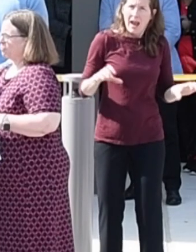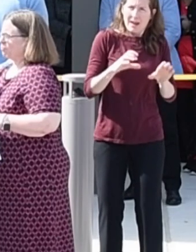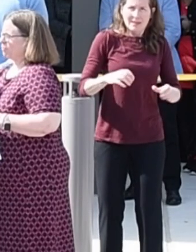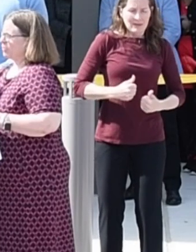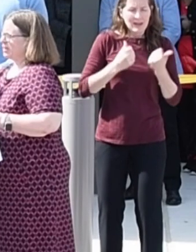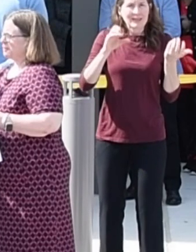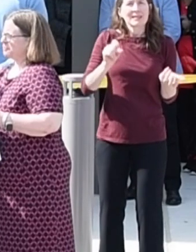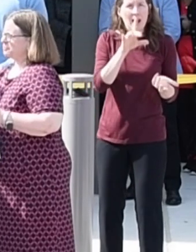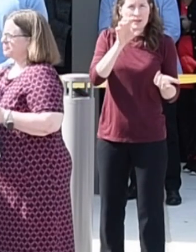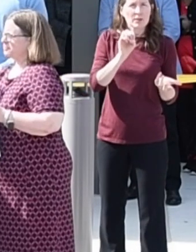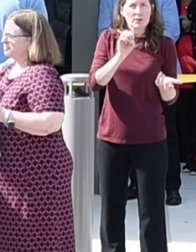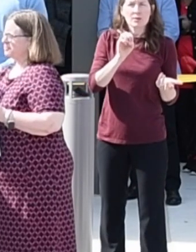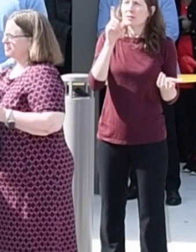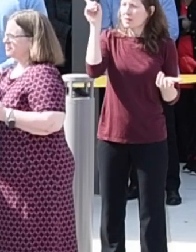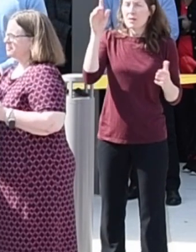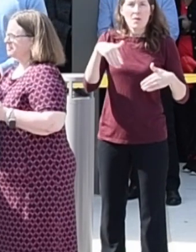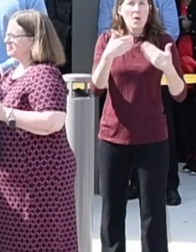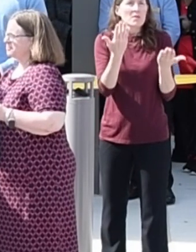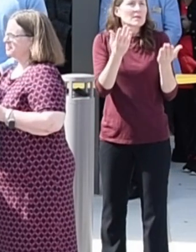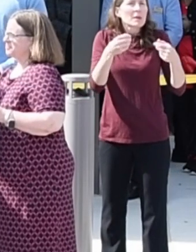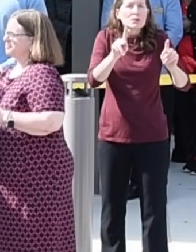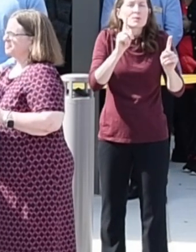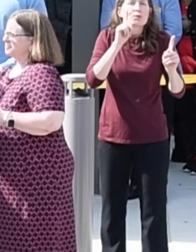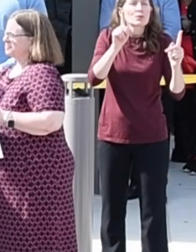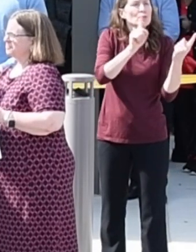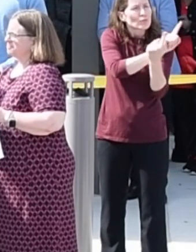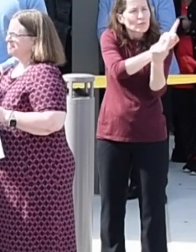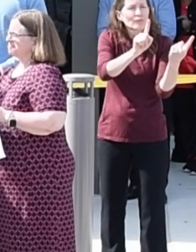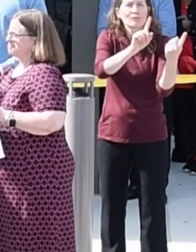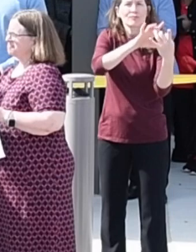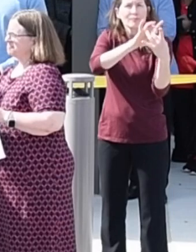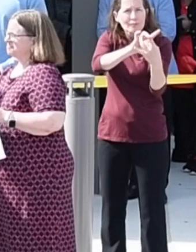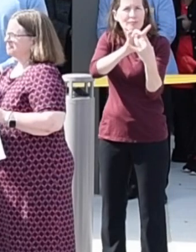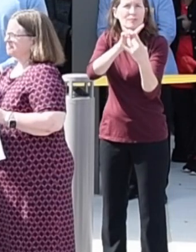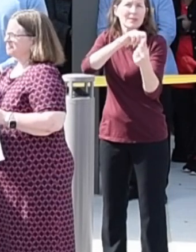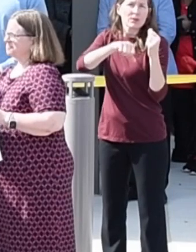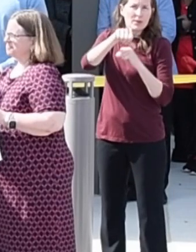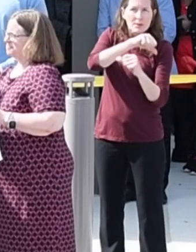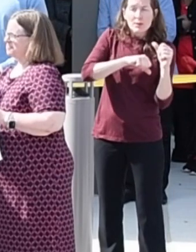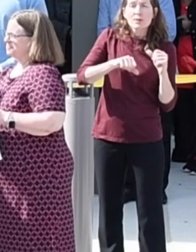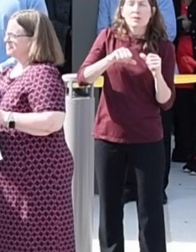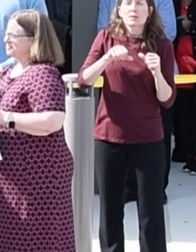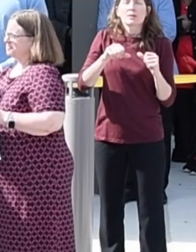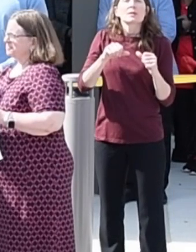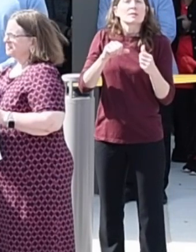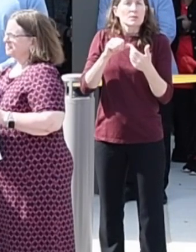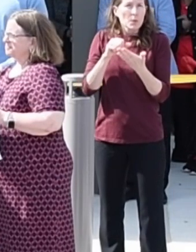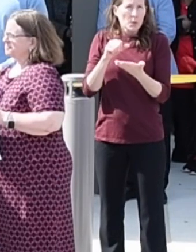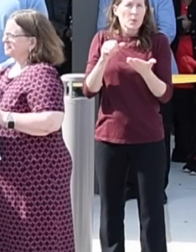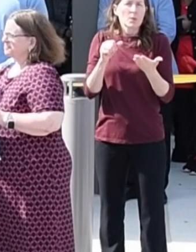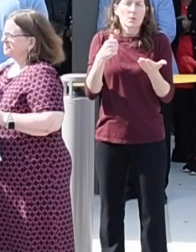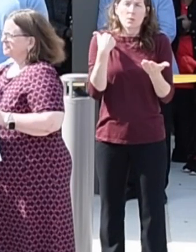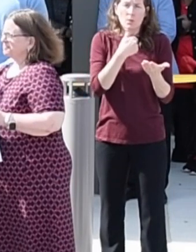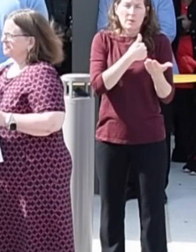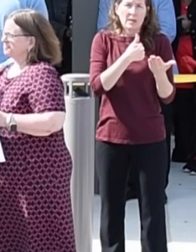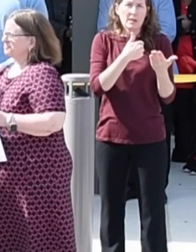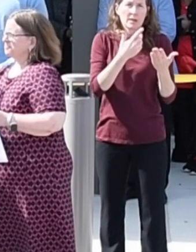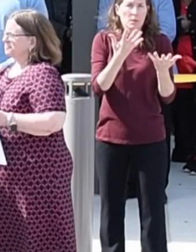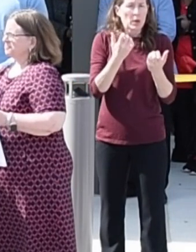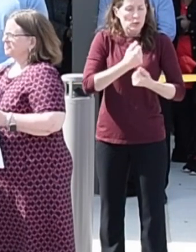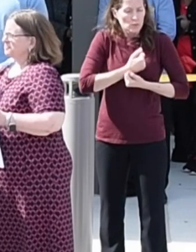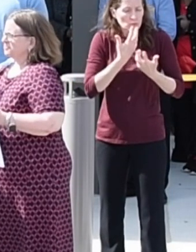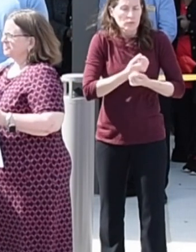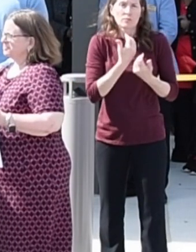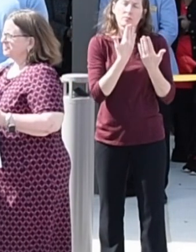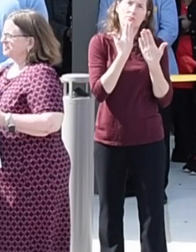and offers opportunities to engage and connect with each other. With deep gratitude and appreciation for its dedicated staff and their continued efforts to